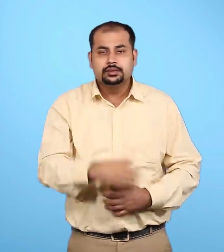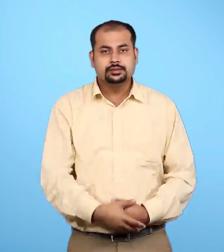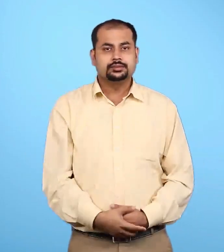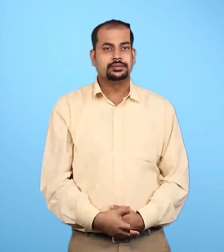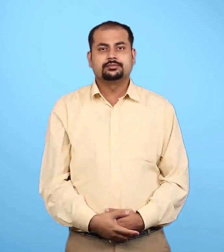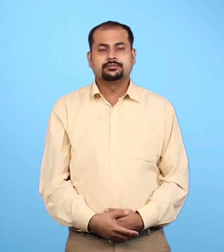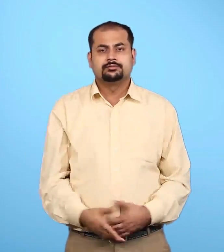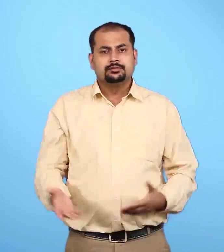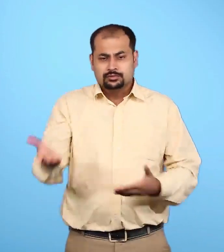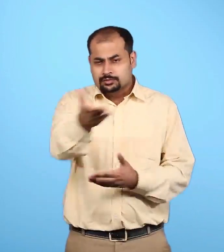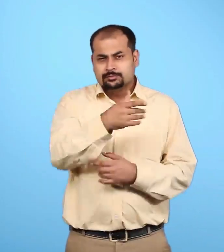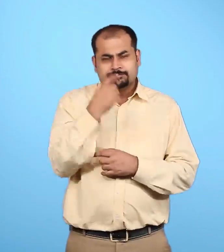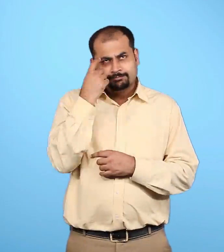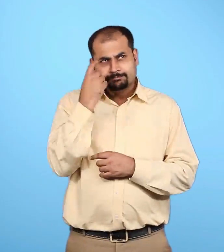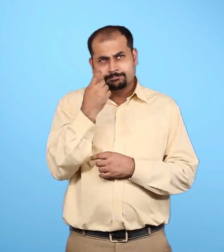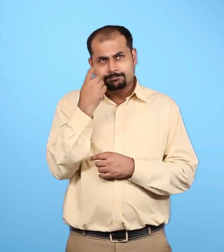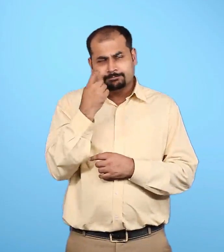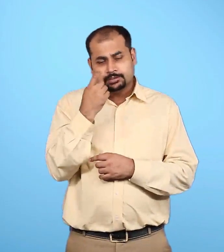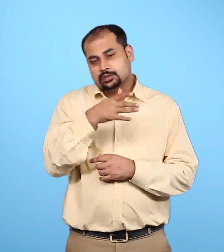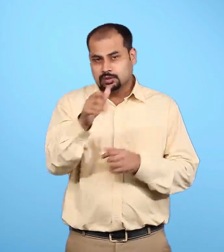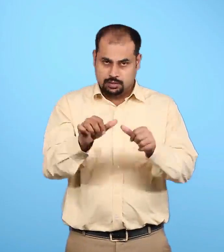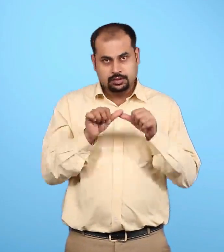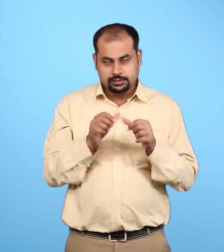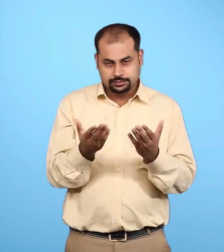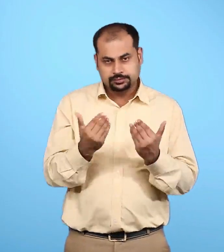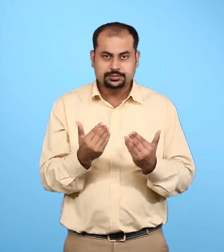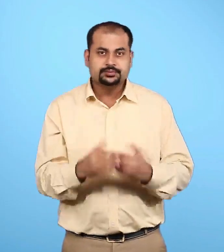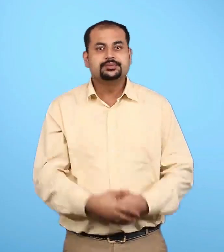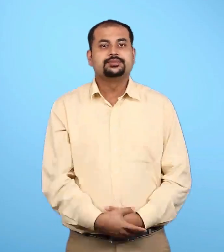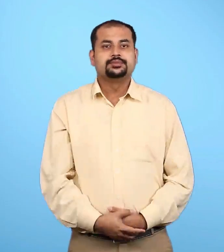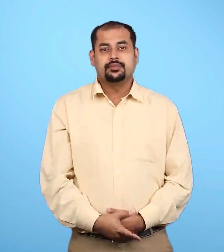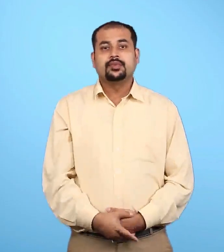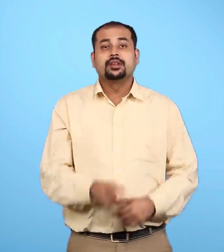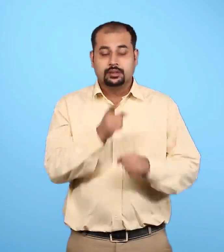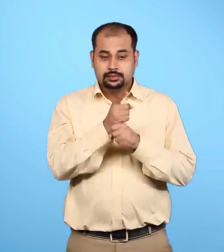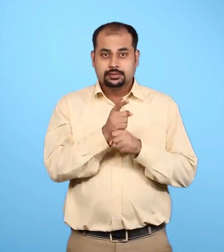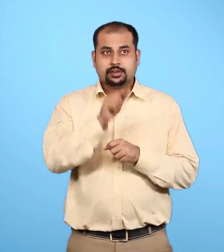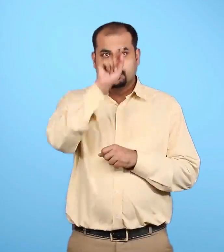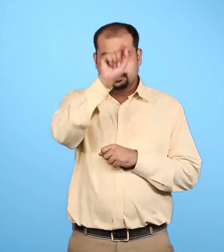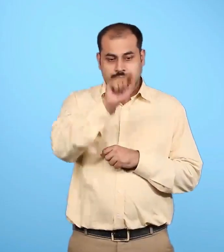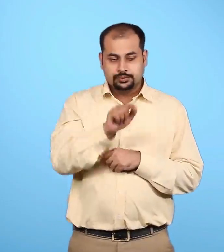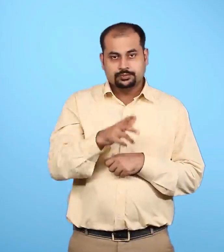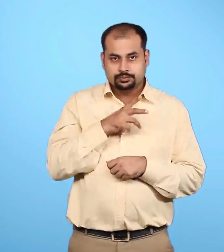Make a guess. for the teacher.